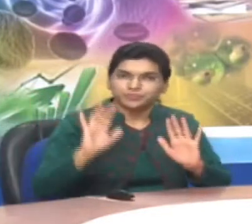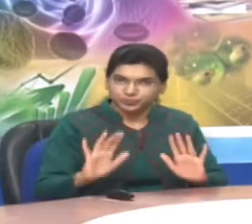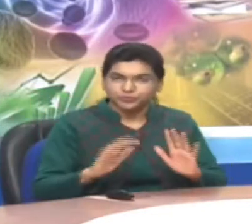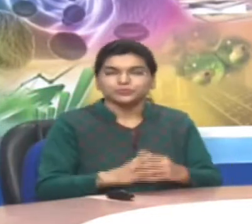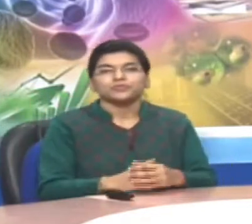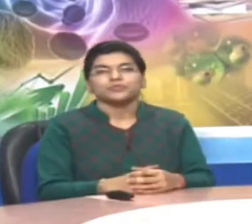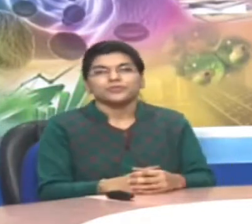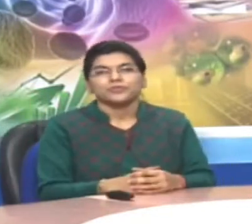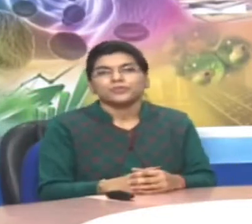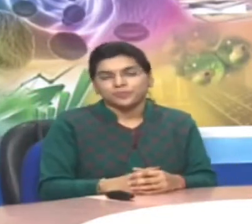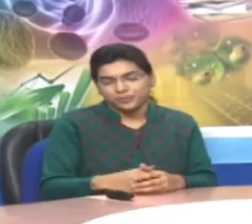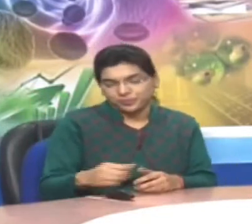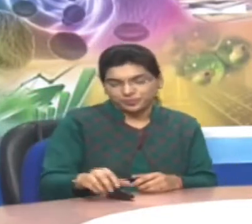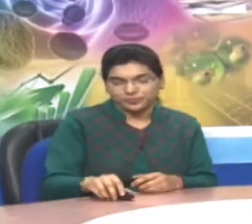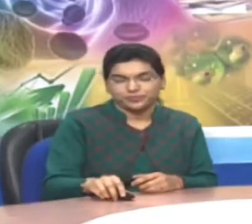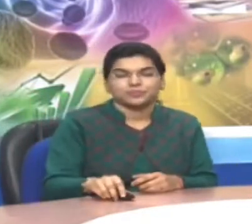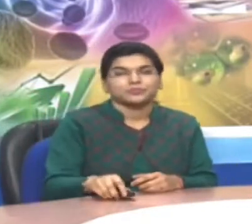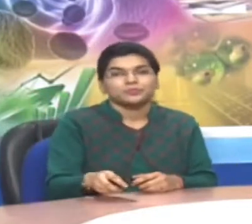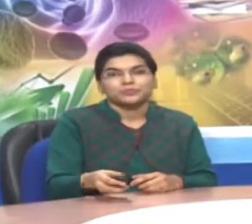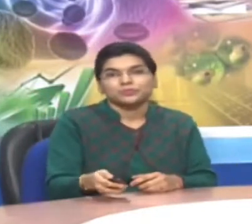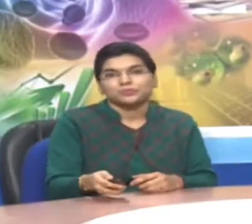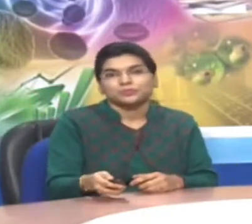Whereas Gerard is packing,